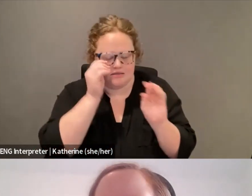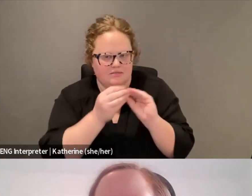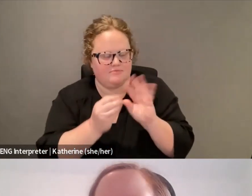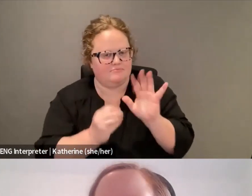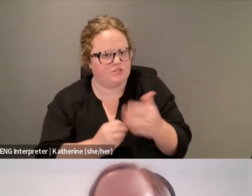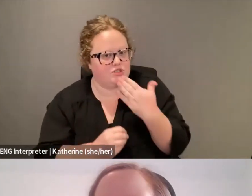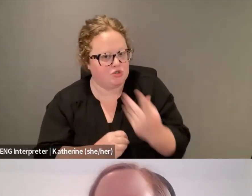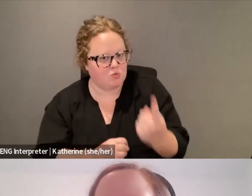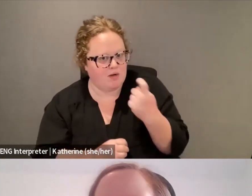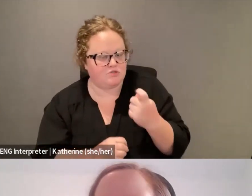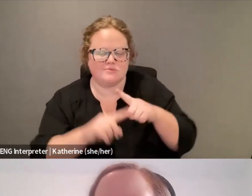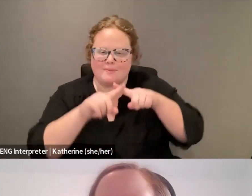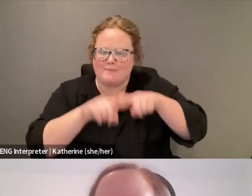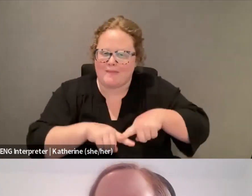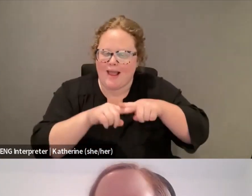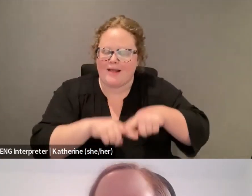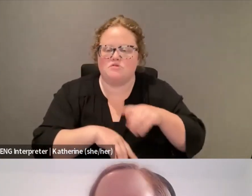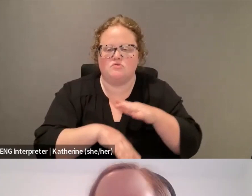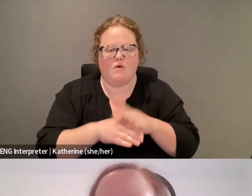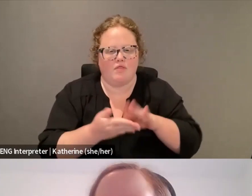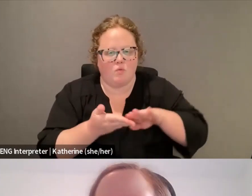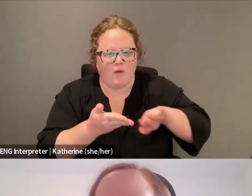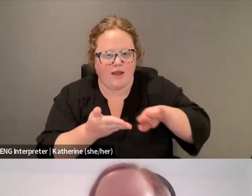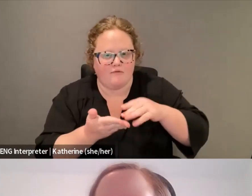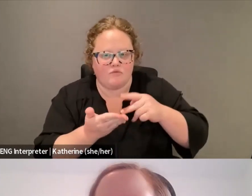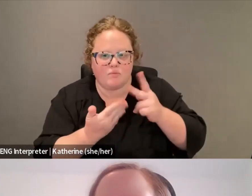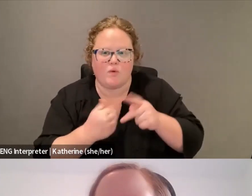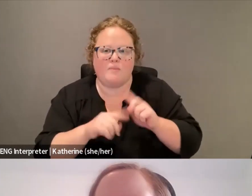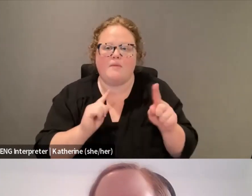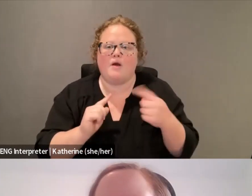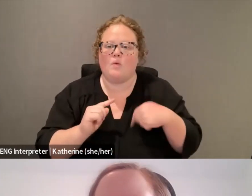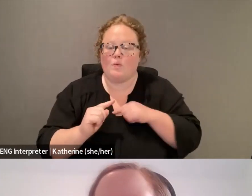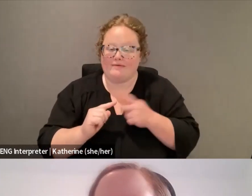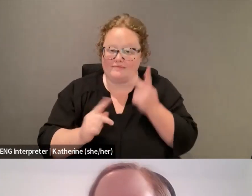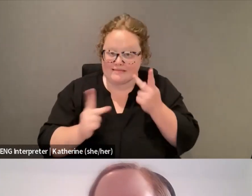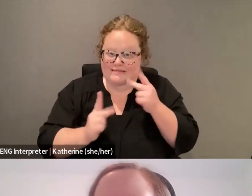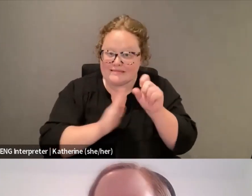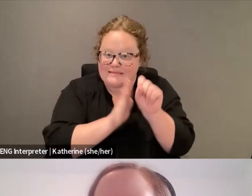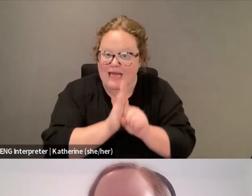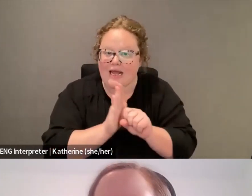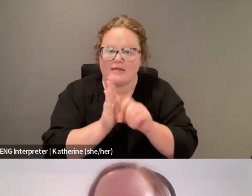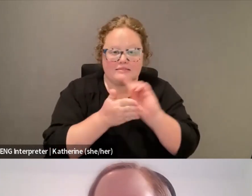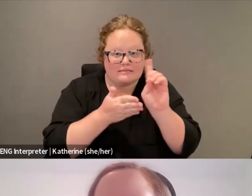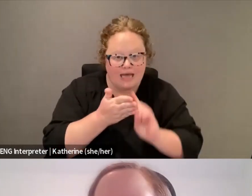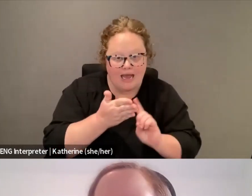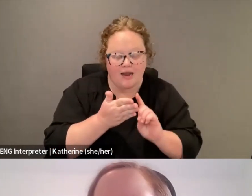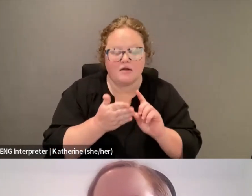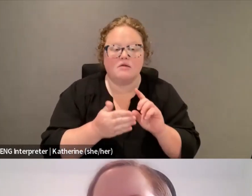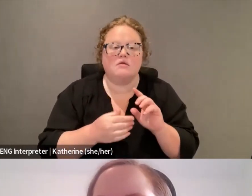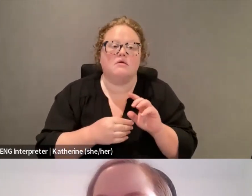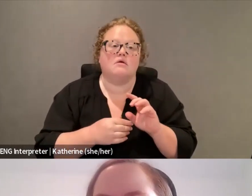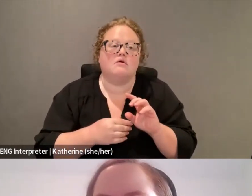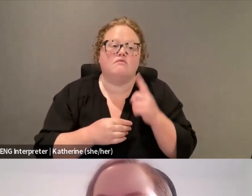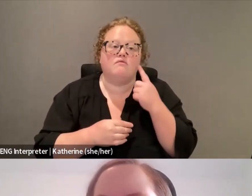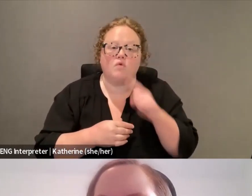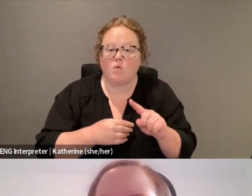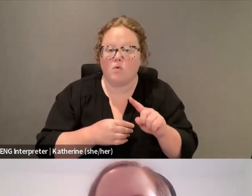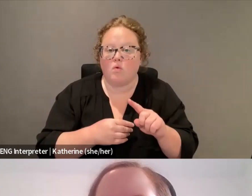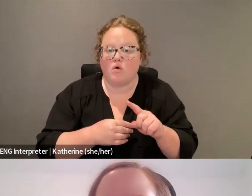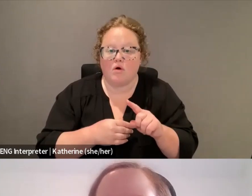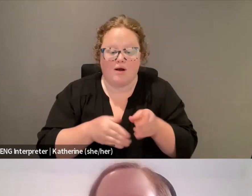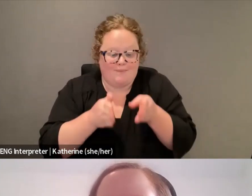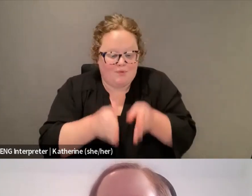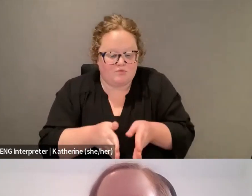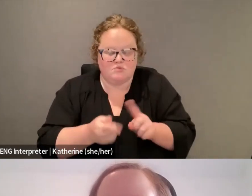seeing states design their waivers so that people have the option where they can self-direct as much or as little as they want